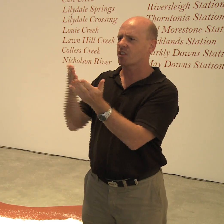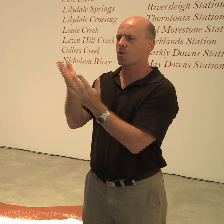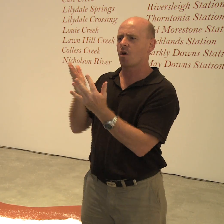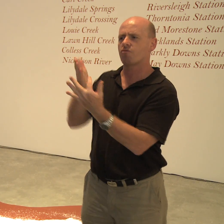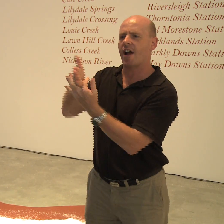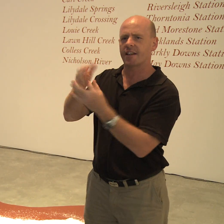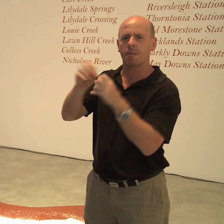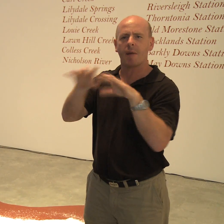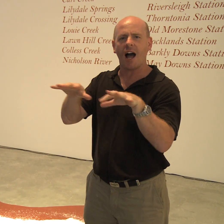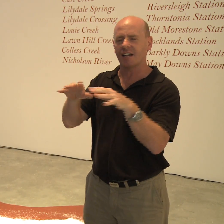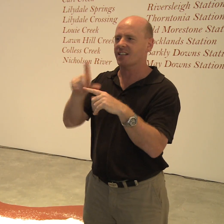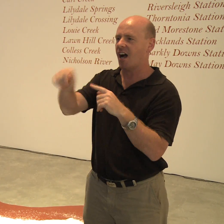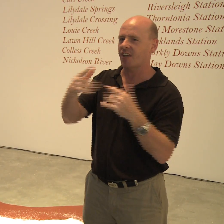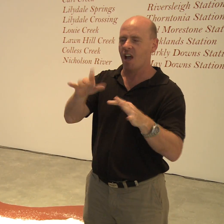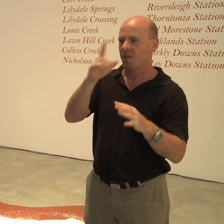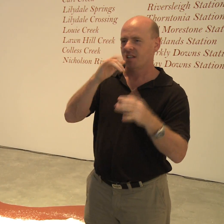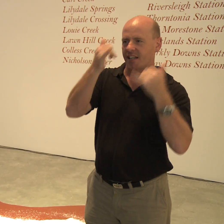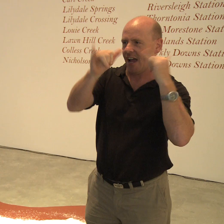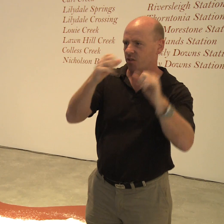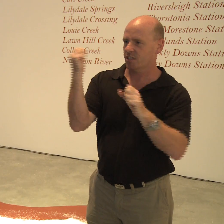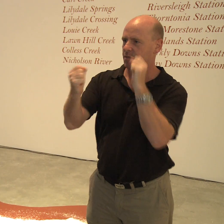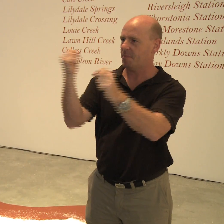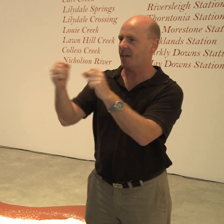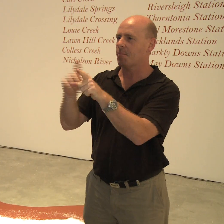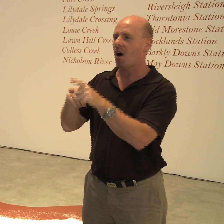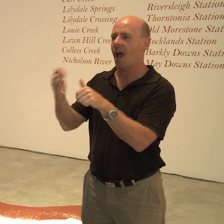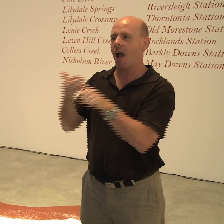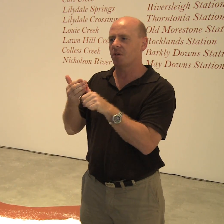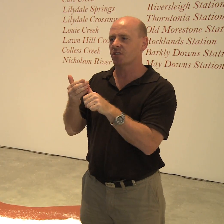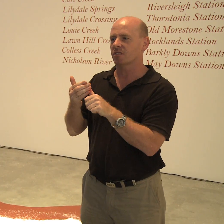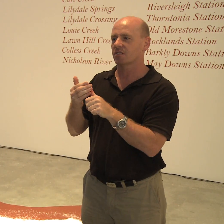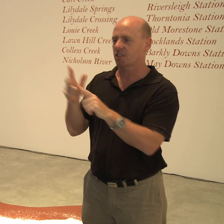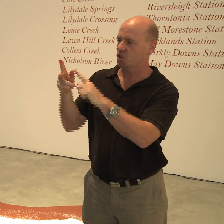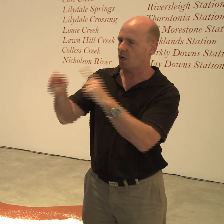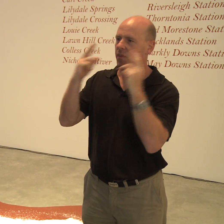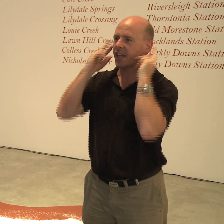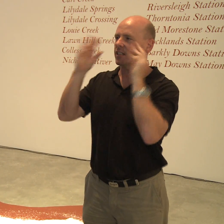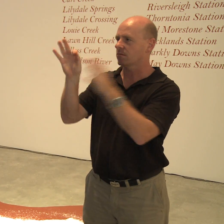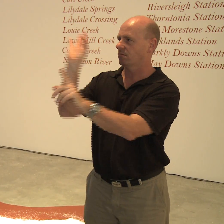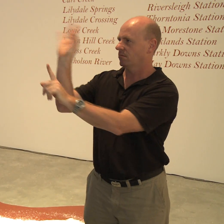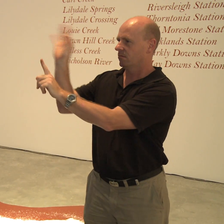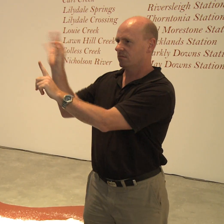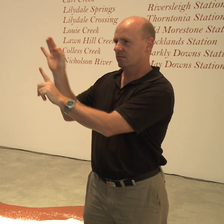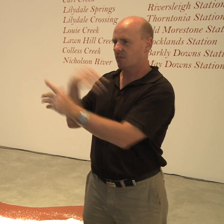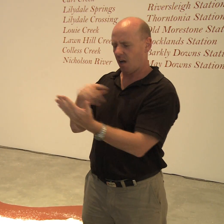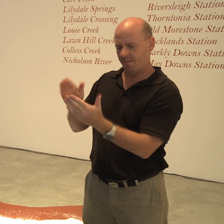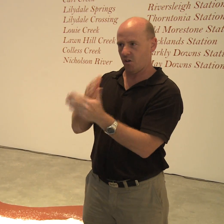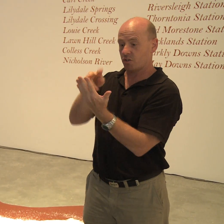parties after the loss of many cattle speared by the blacks." So I first read that